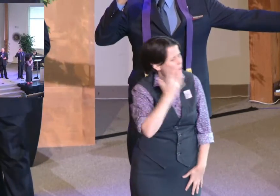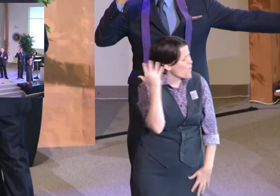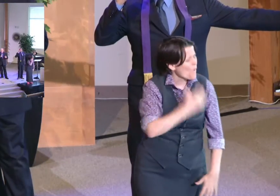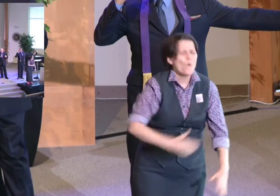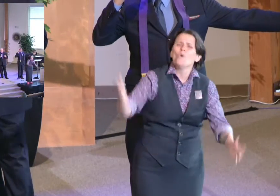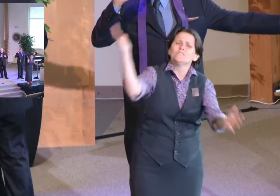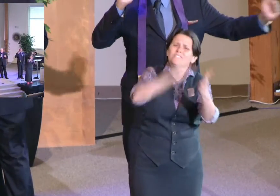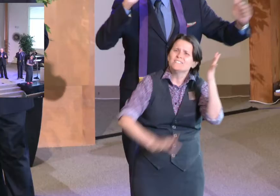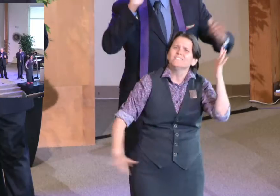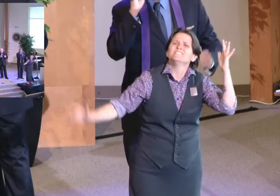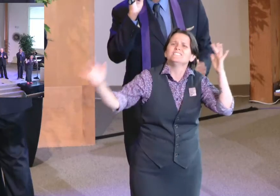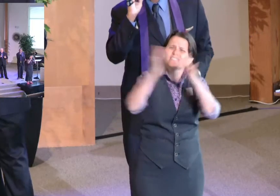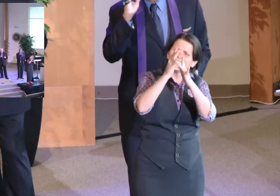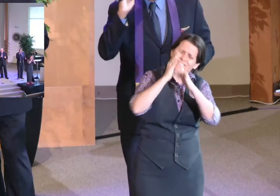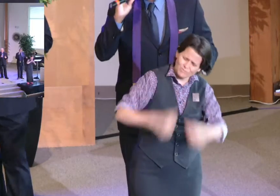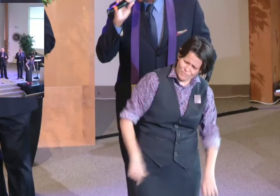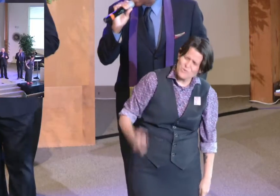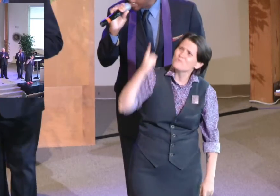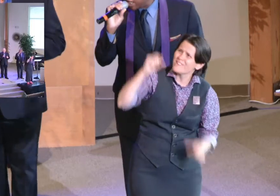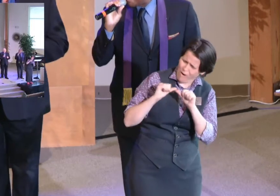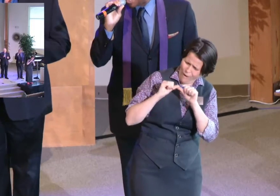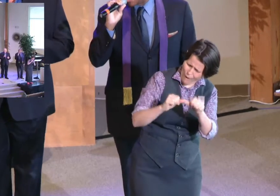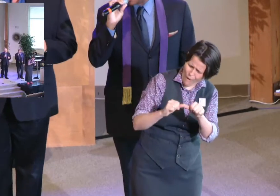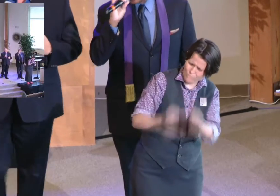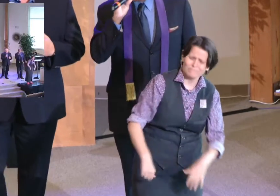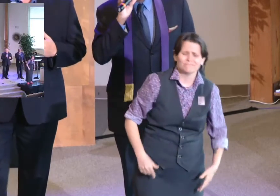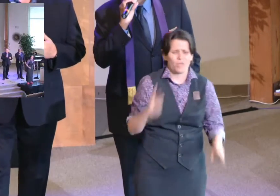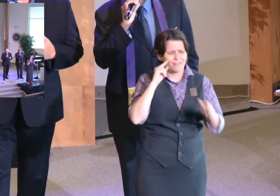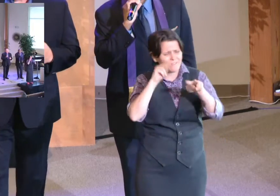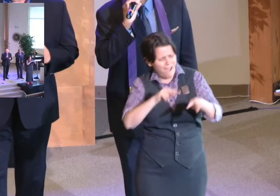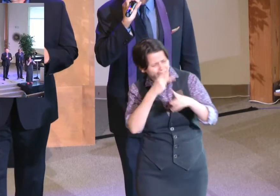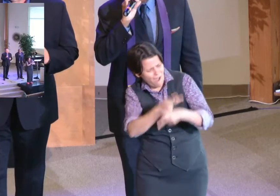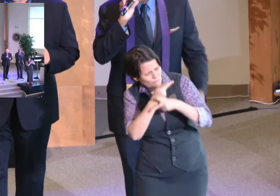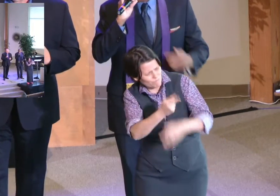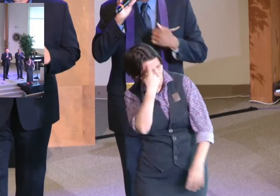keep on looking out. For me.